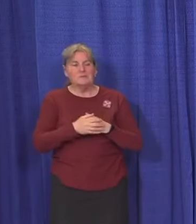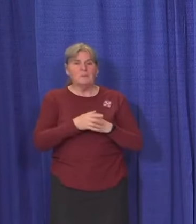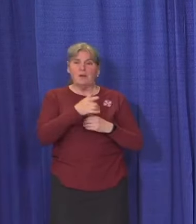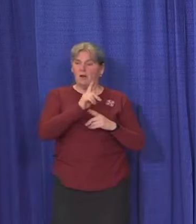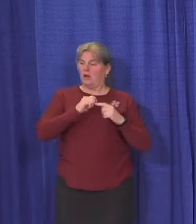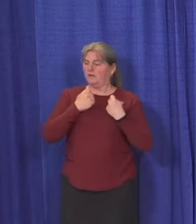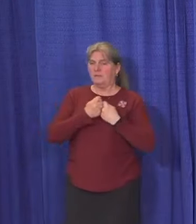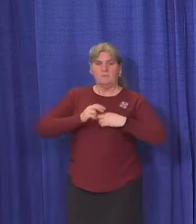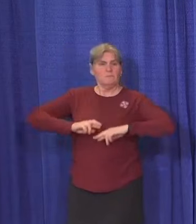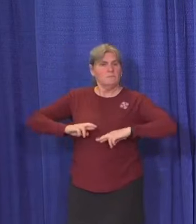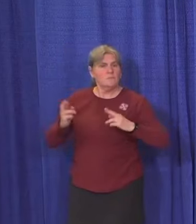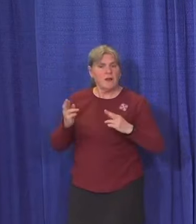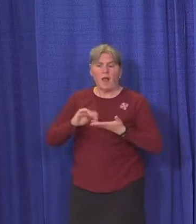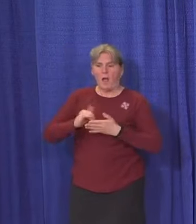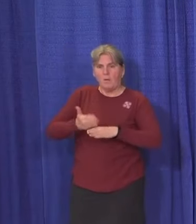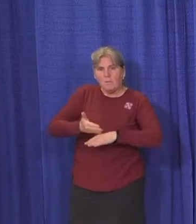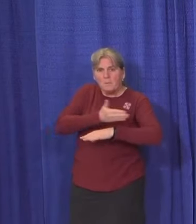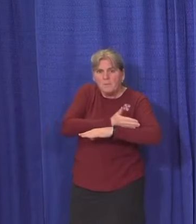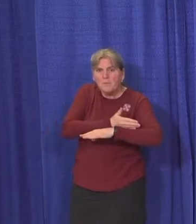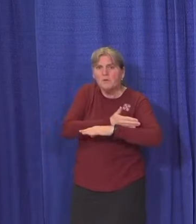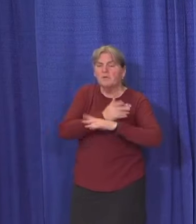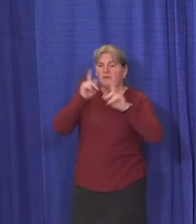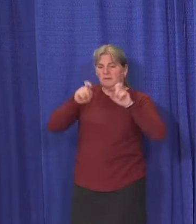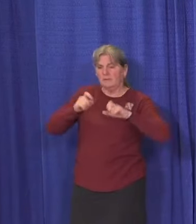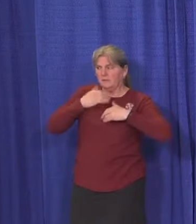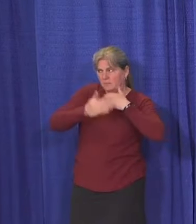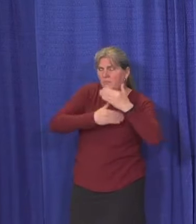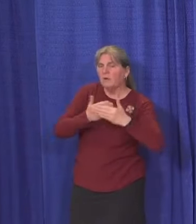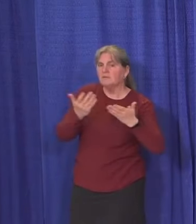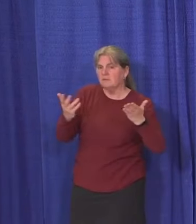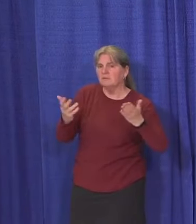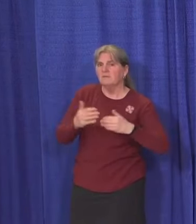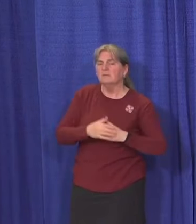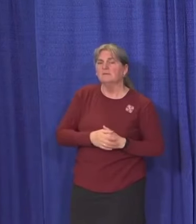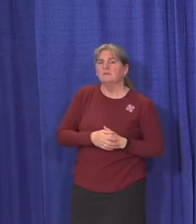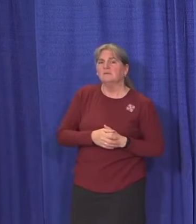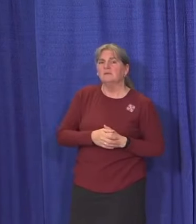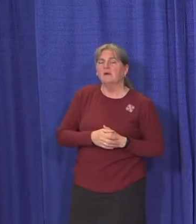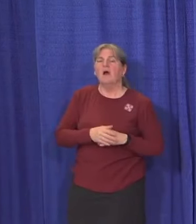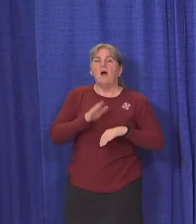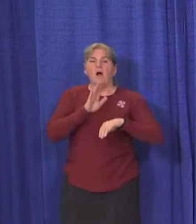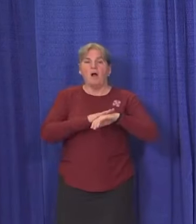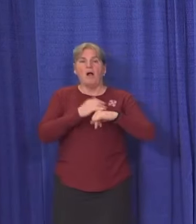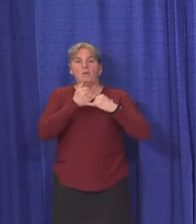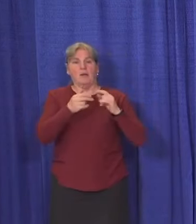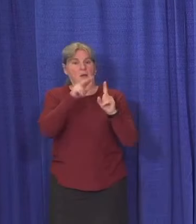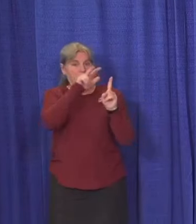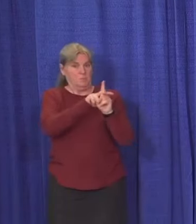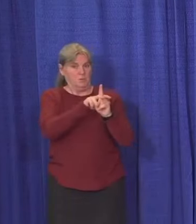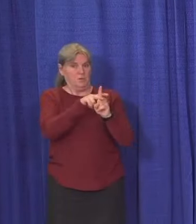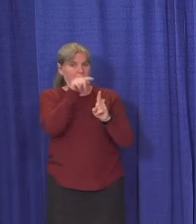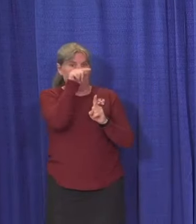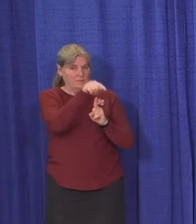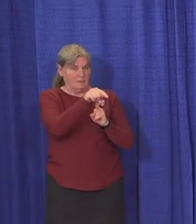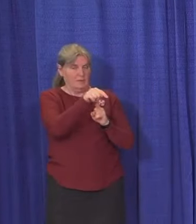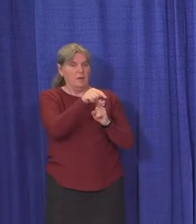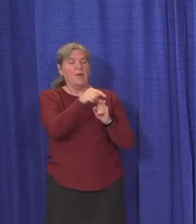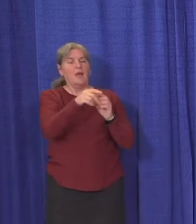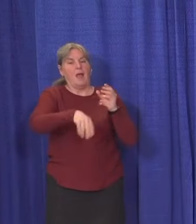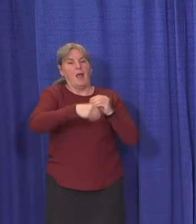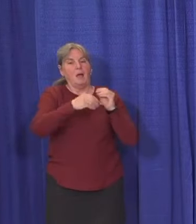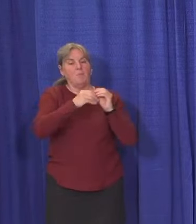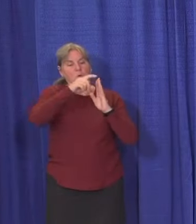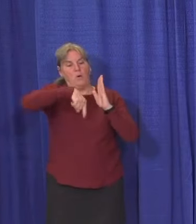actively working towards improving the overall testing process. With online booking systems and extended hours, it's